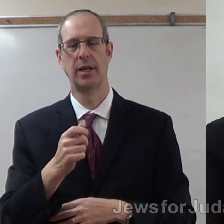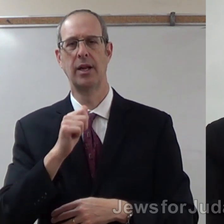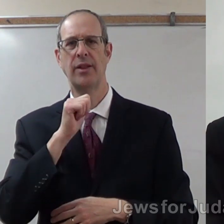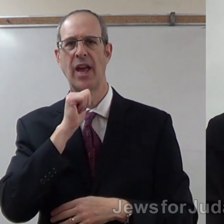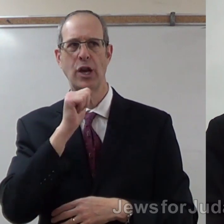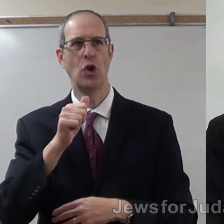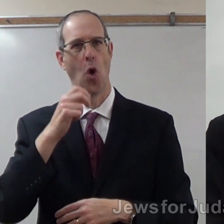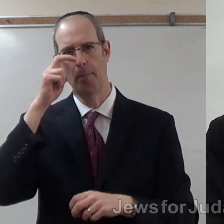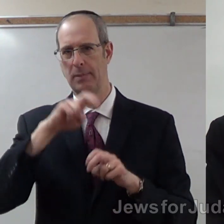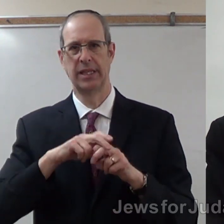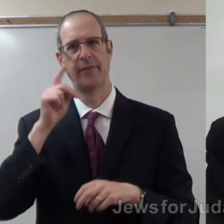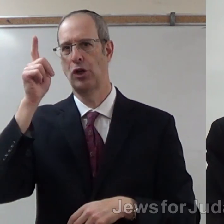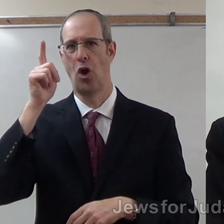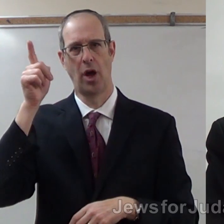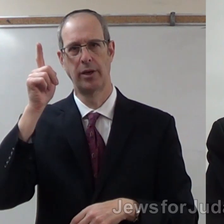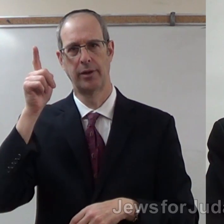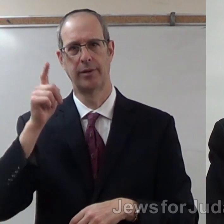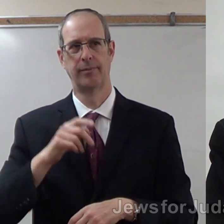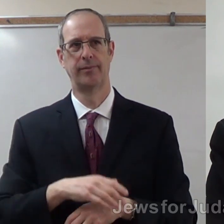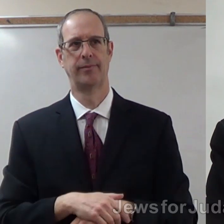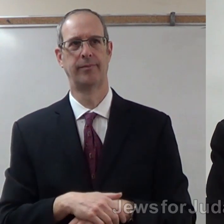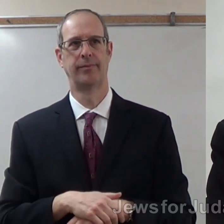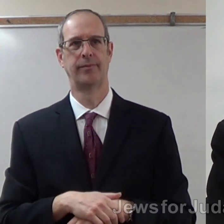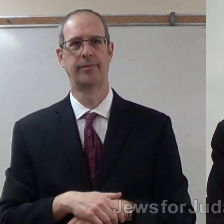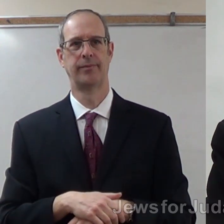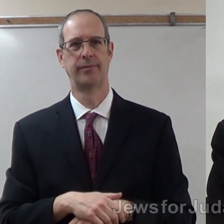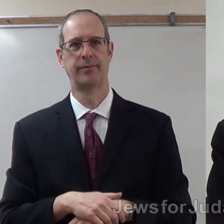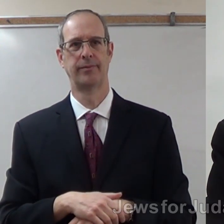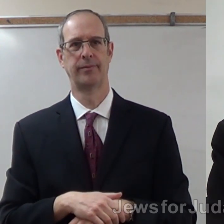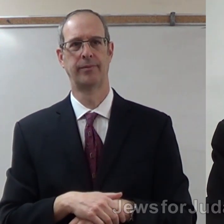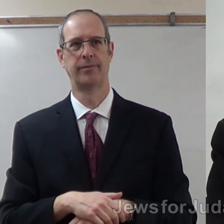don't really believe in God.